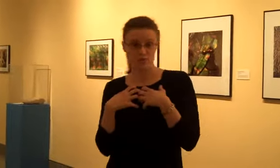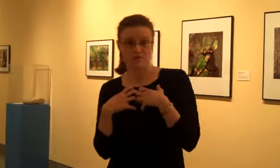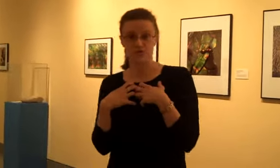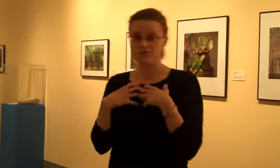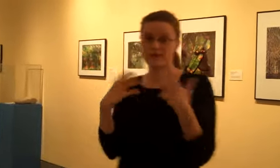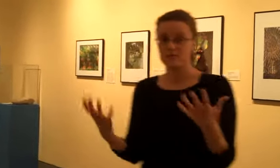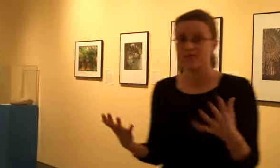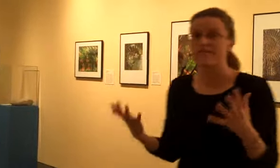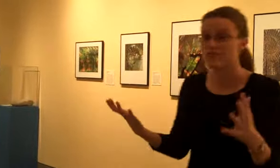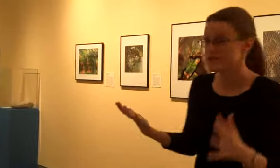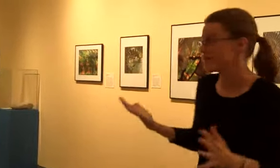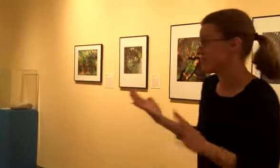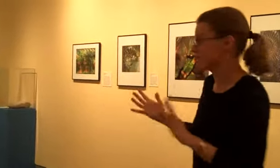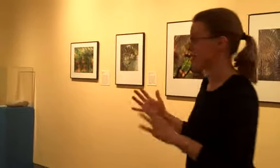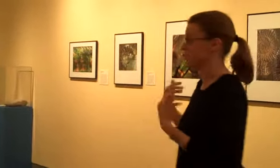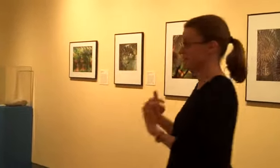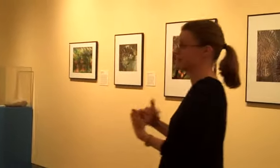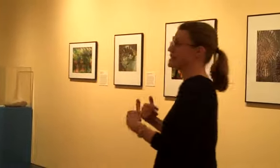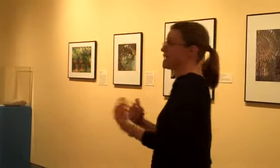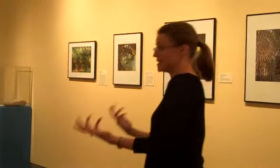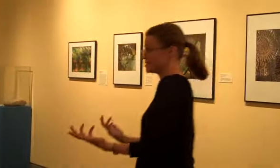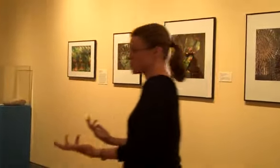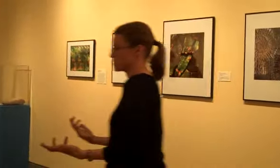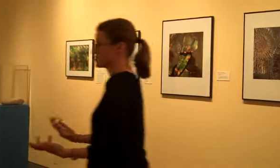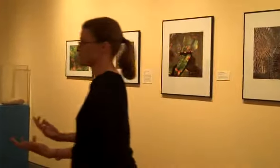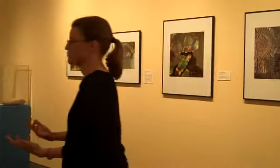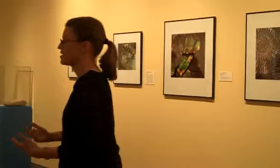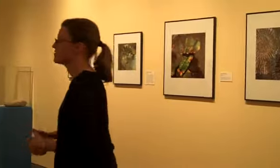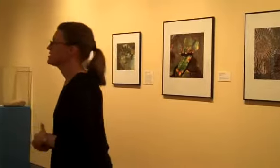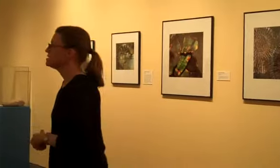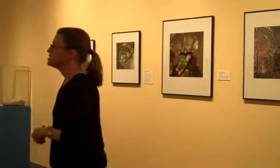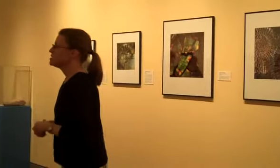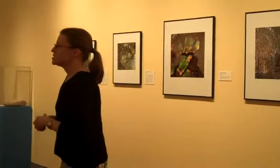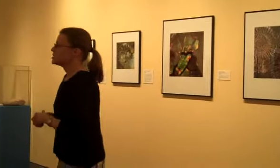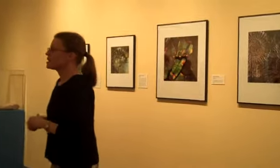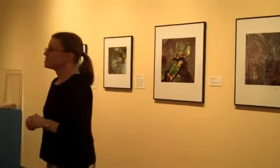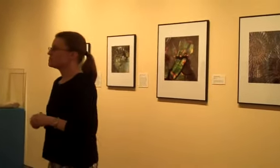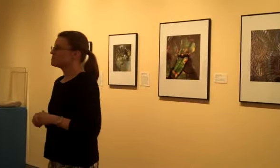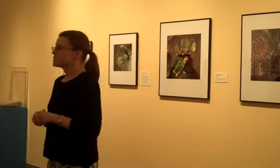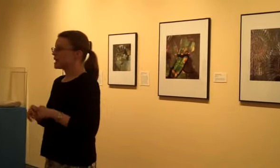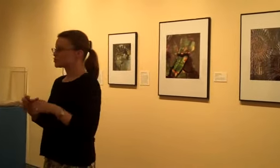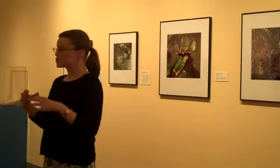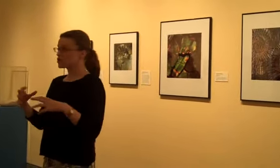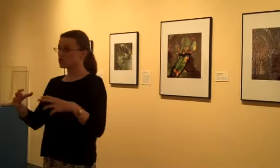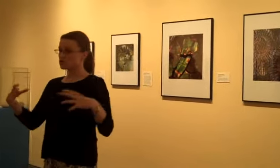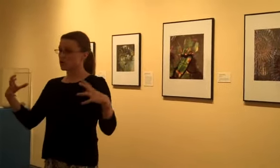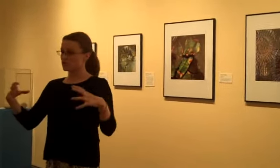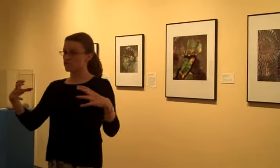water to survive. Almost everything on the planet today needs water to survive. As a result, all of